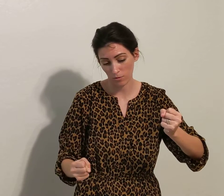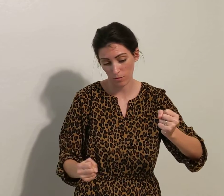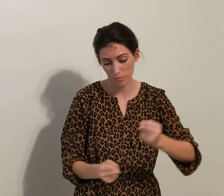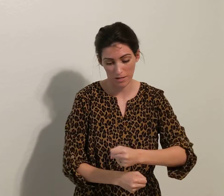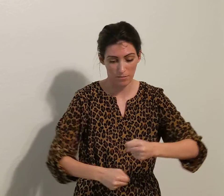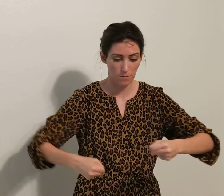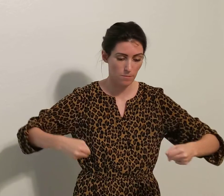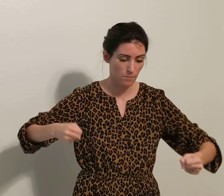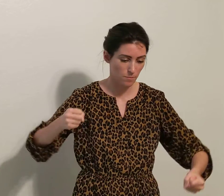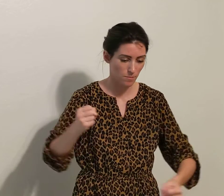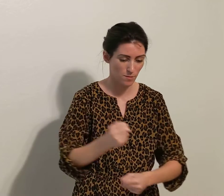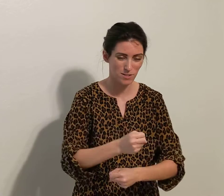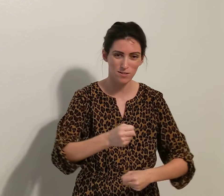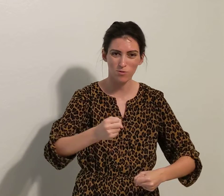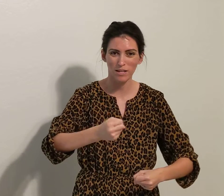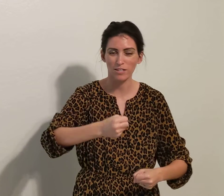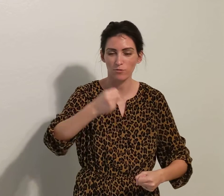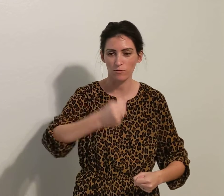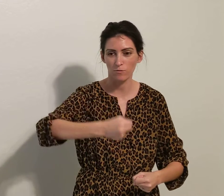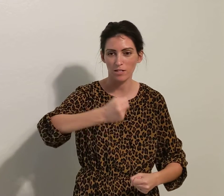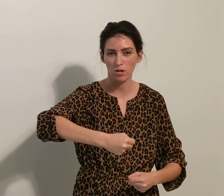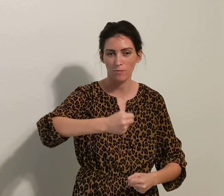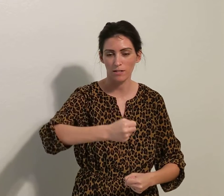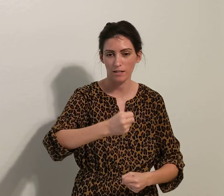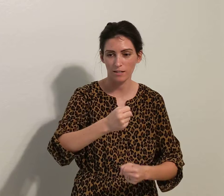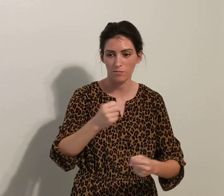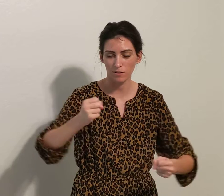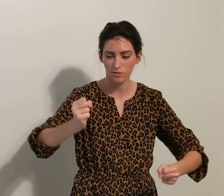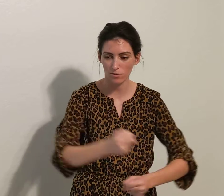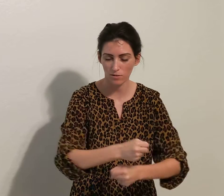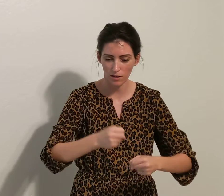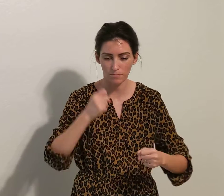way. Bam, bam. It's just more natural for my dominant hand to be start on top.